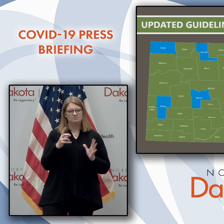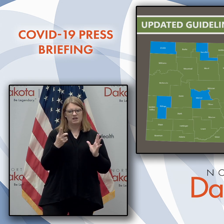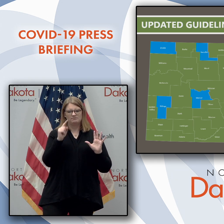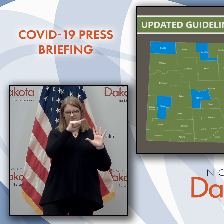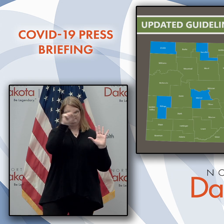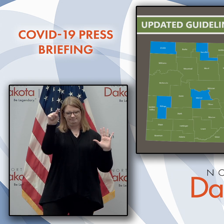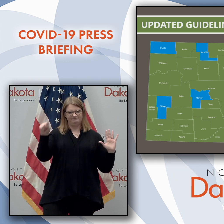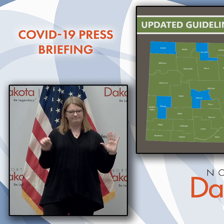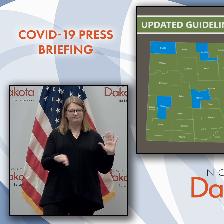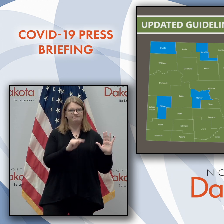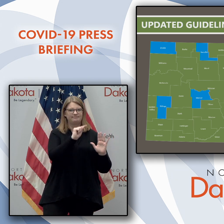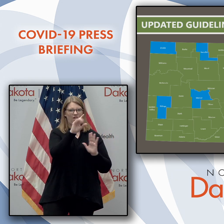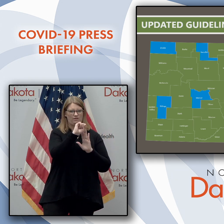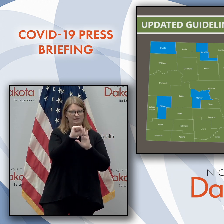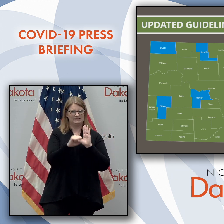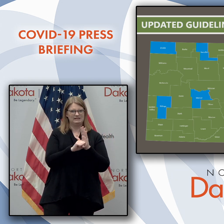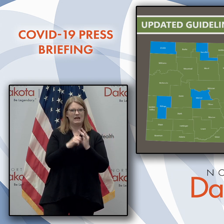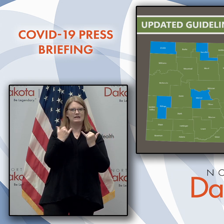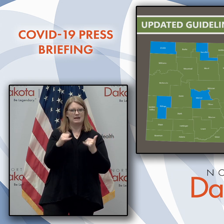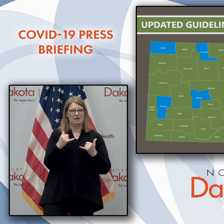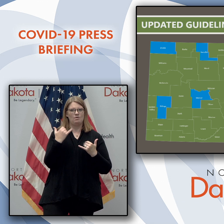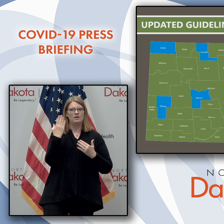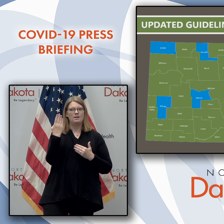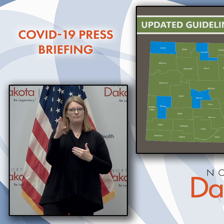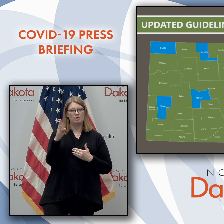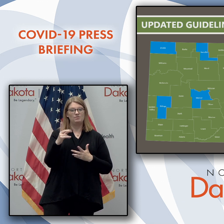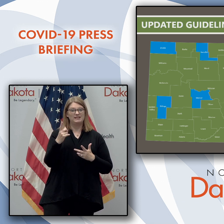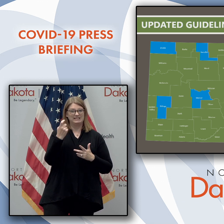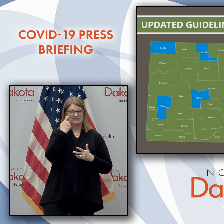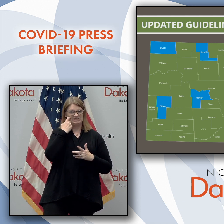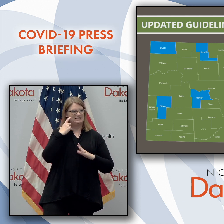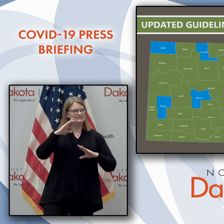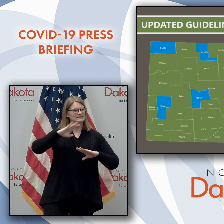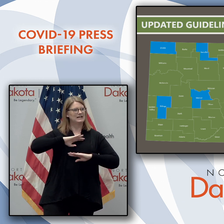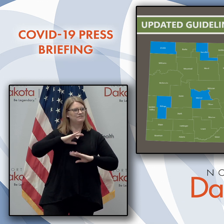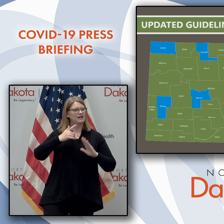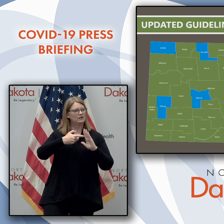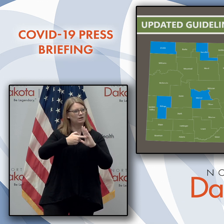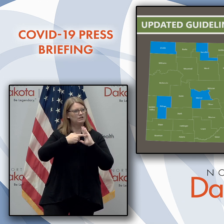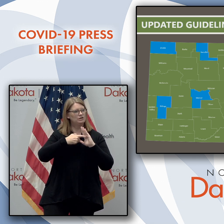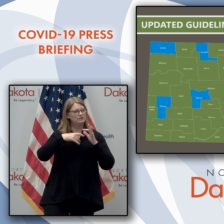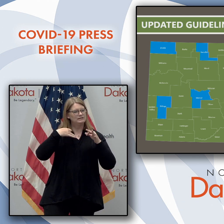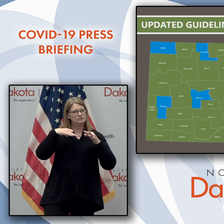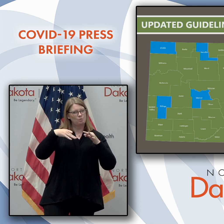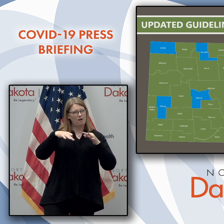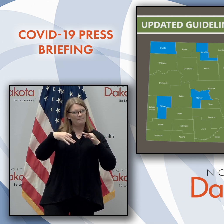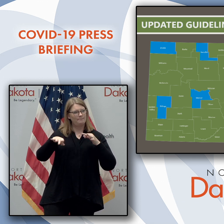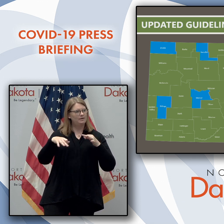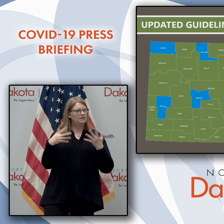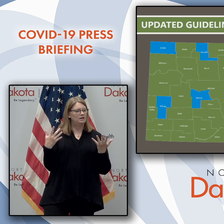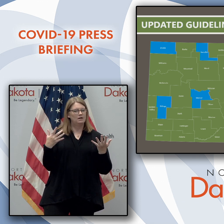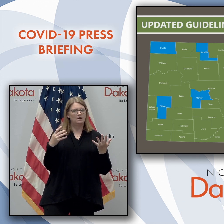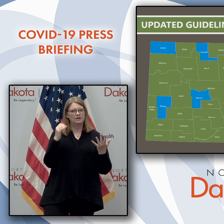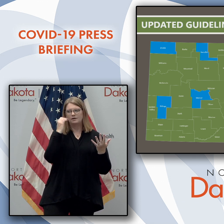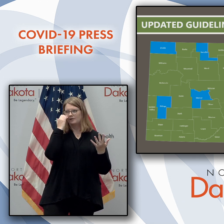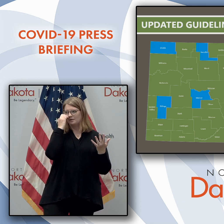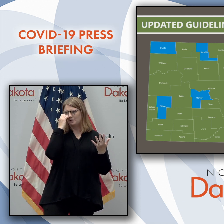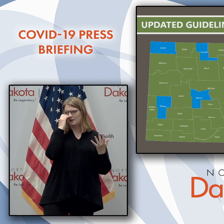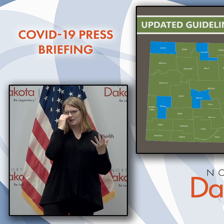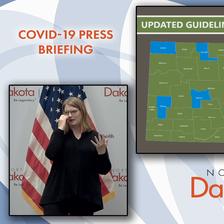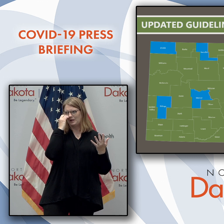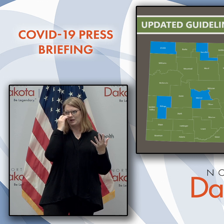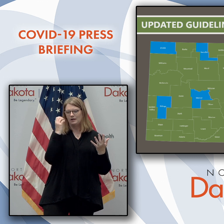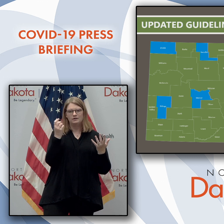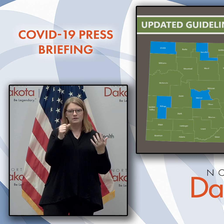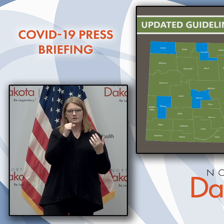around the state. Again, they do fit that criteria which I described, which is they are likely to have